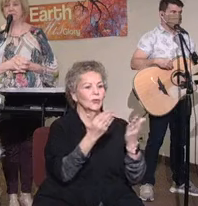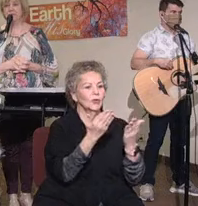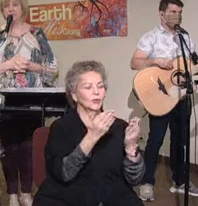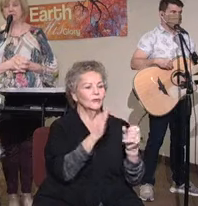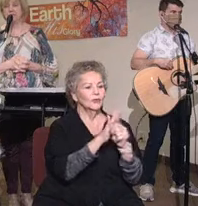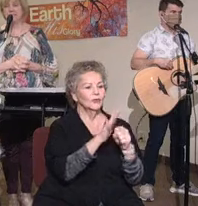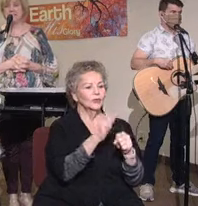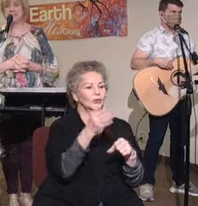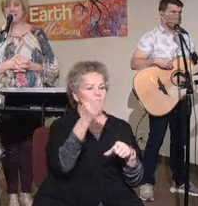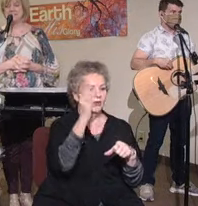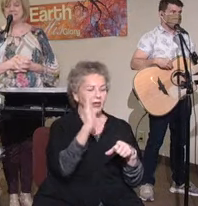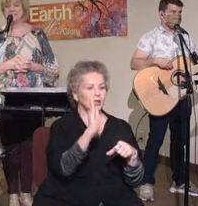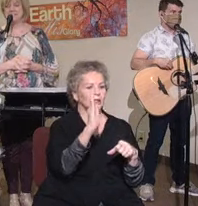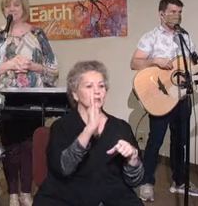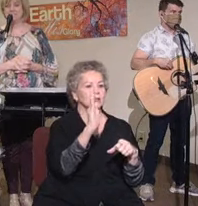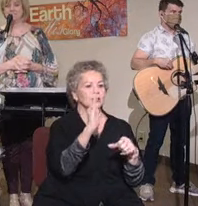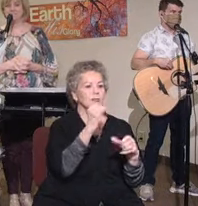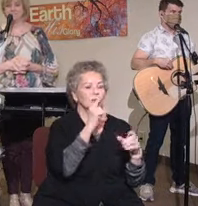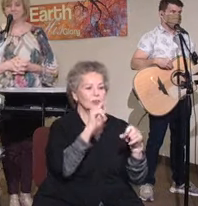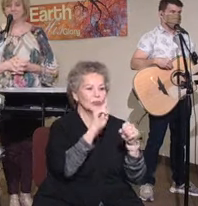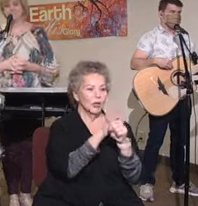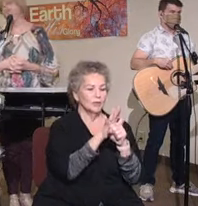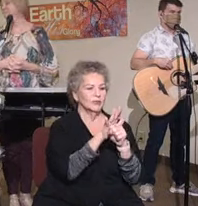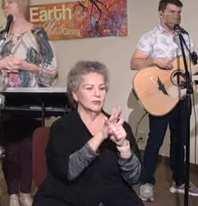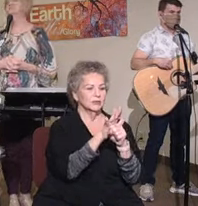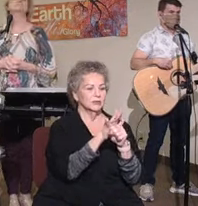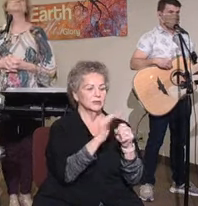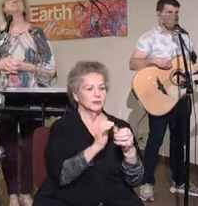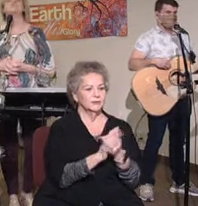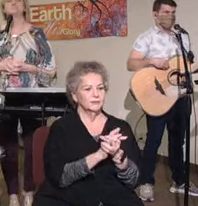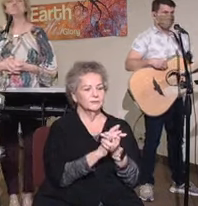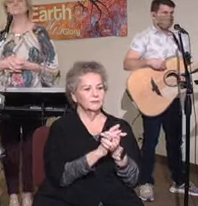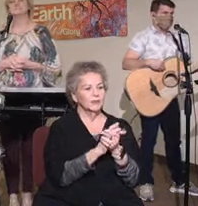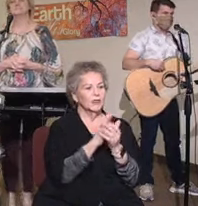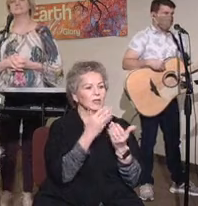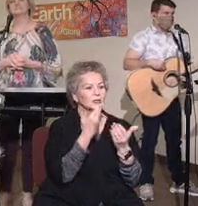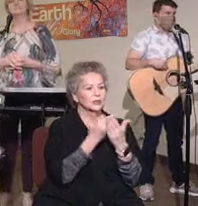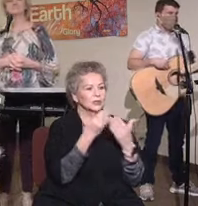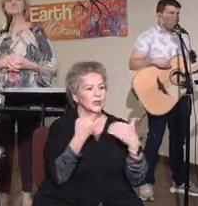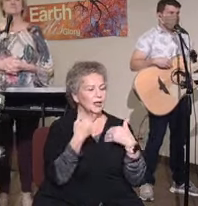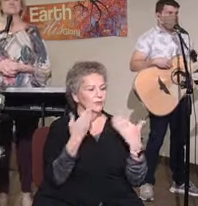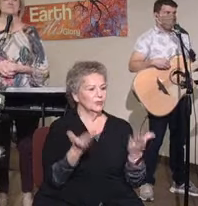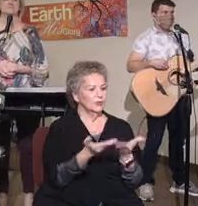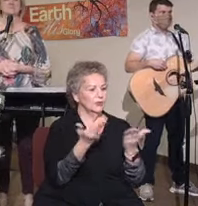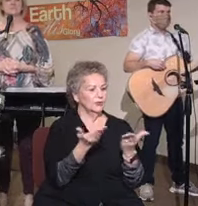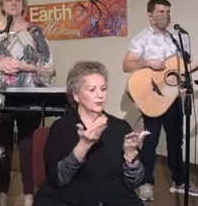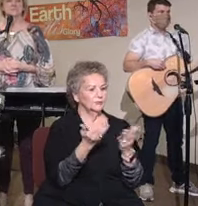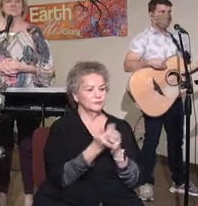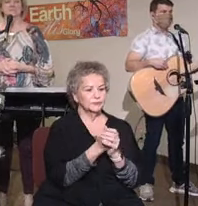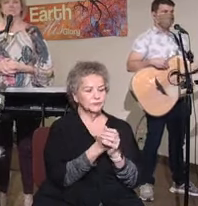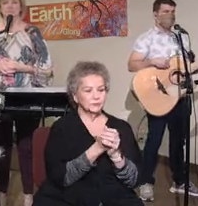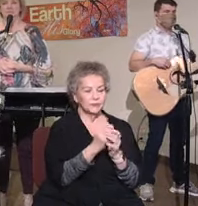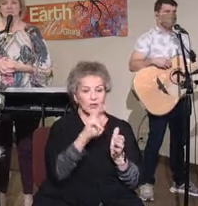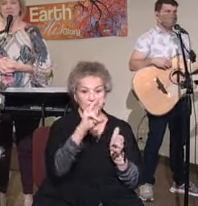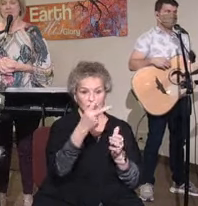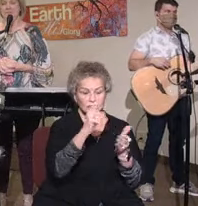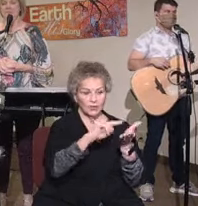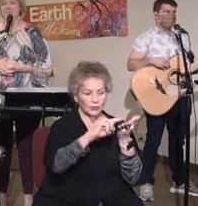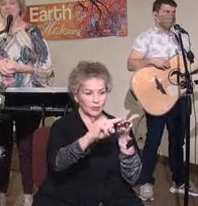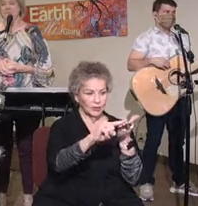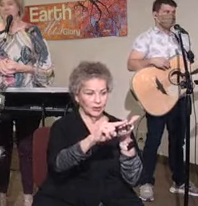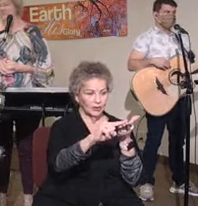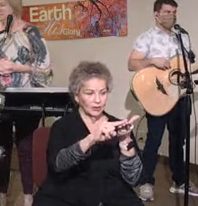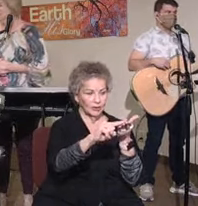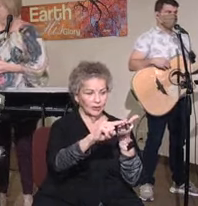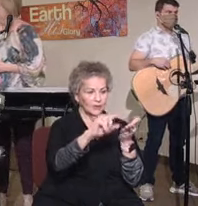God's promises. There you go. Thank you. It's good to have you all here. This is our second week of